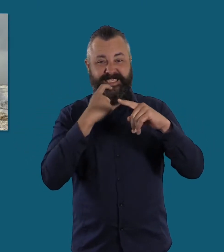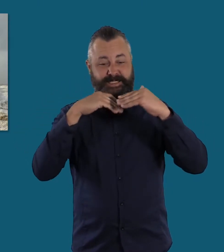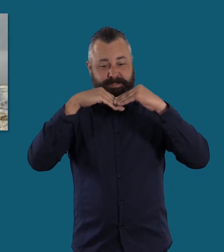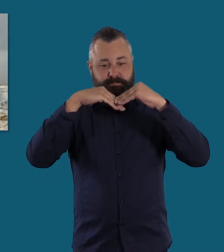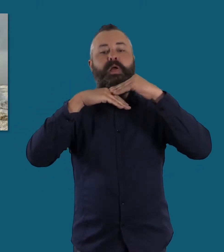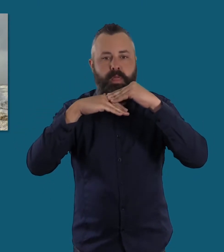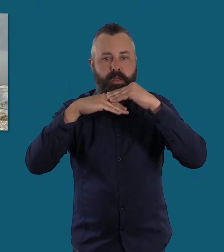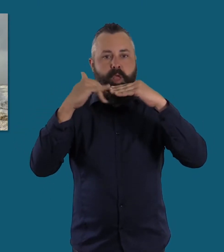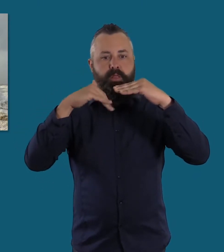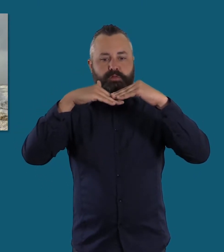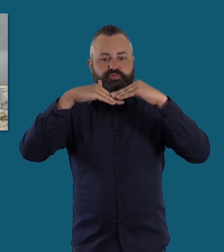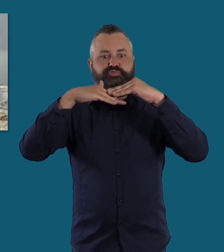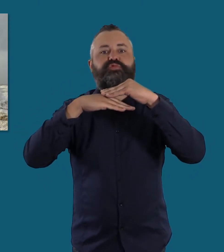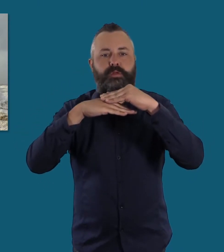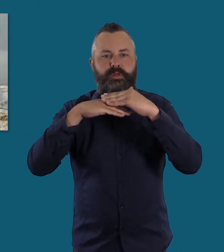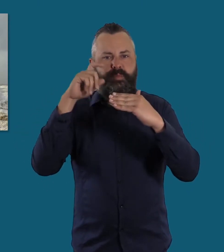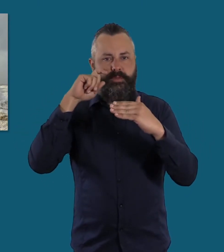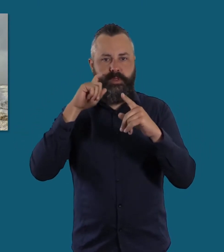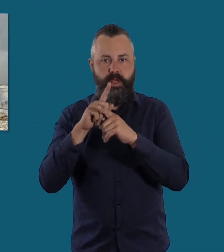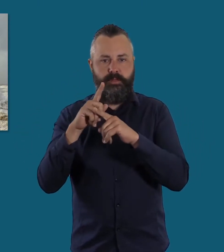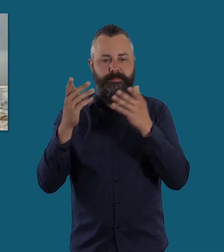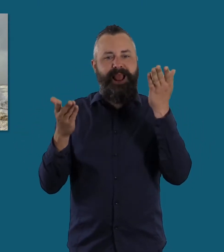This can lead to the generation of tsunami waves.